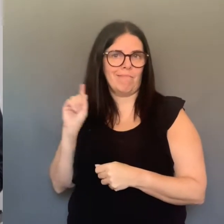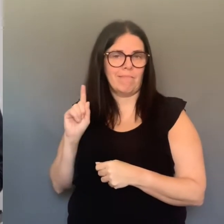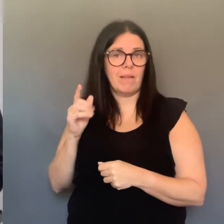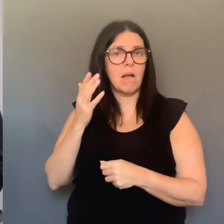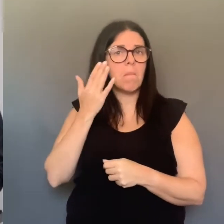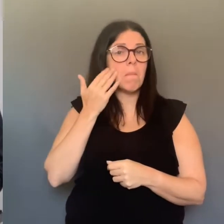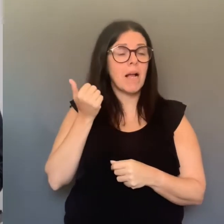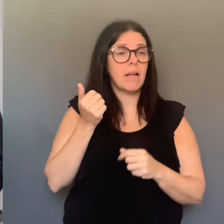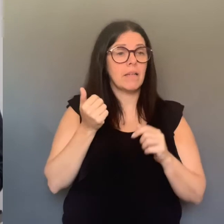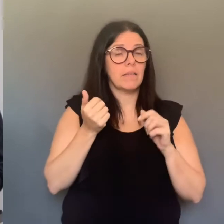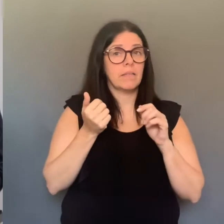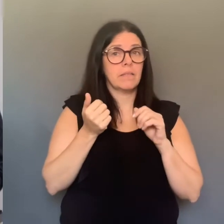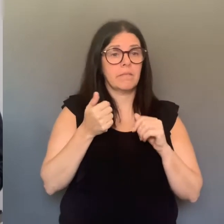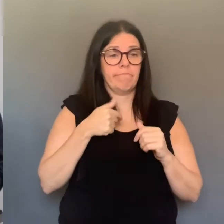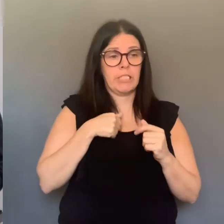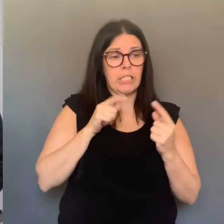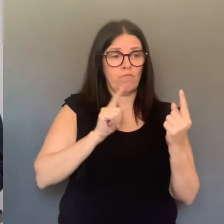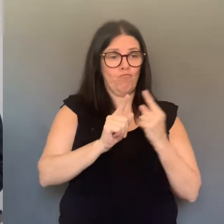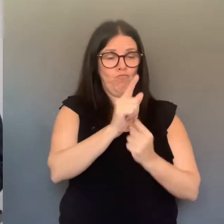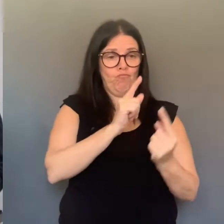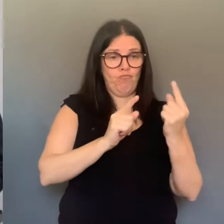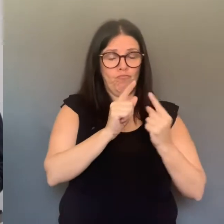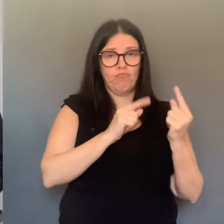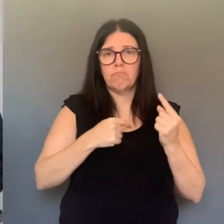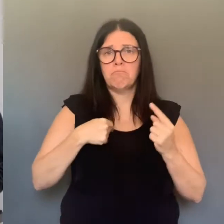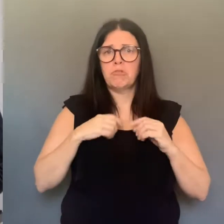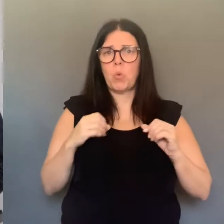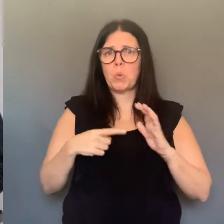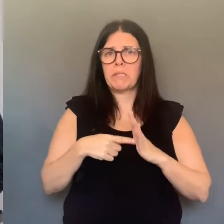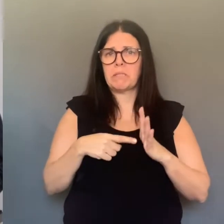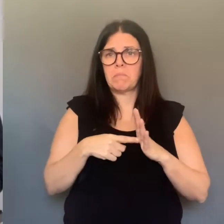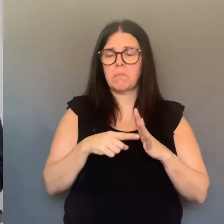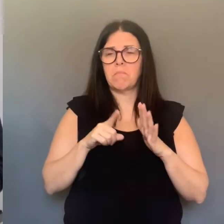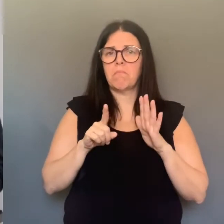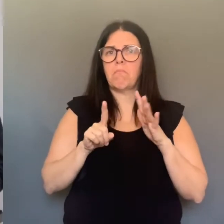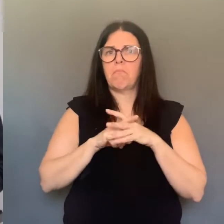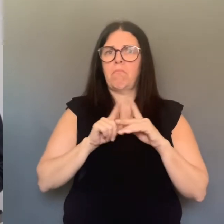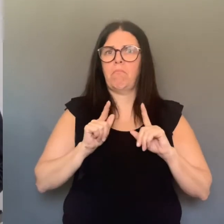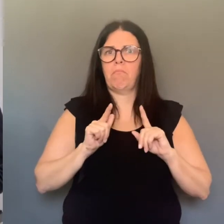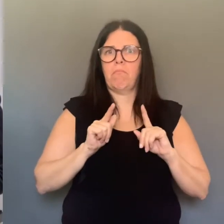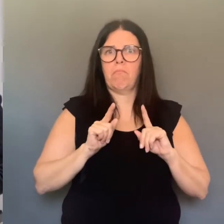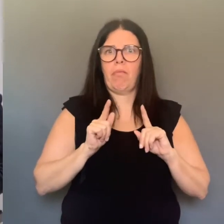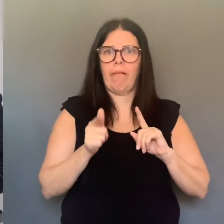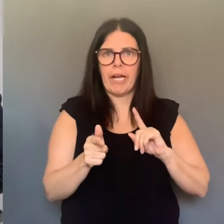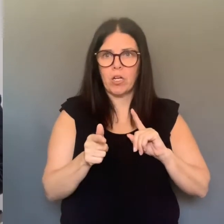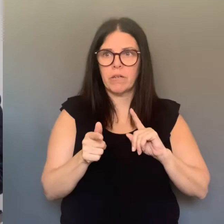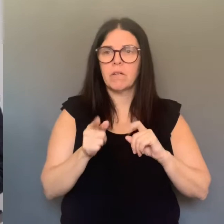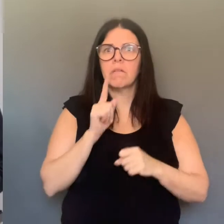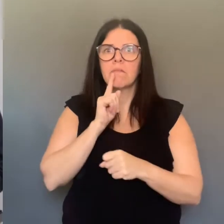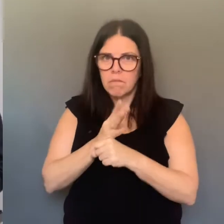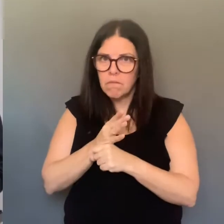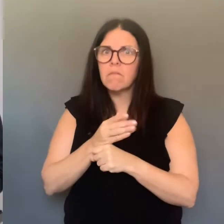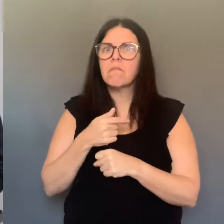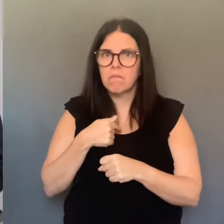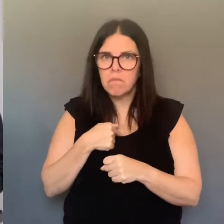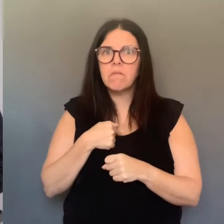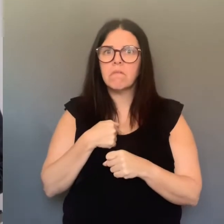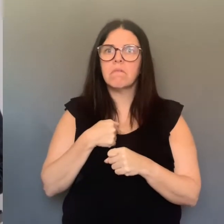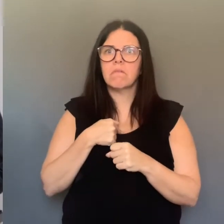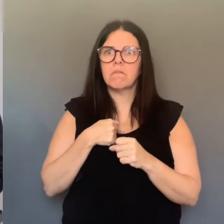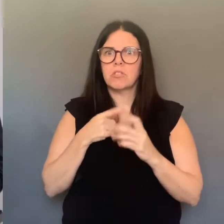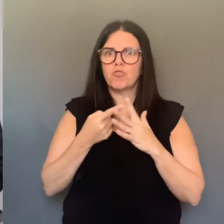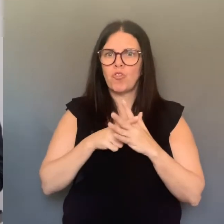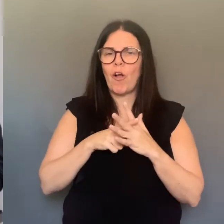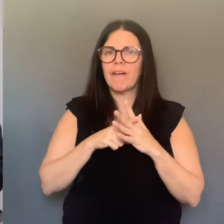your best not to expose yourself to other individuals, because there may be a delay when